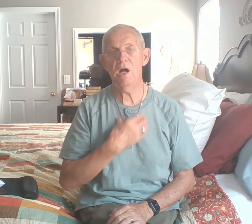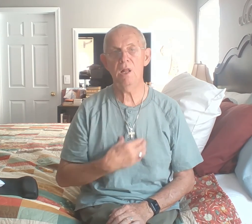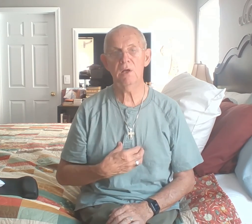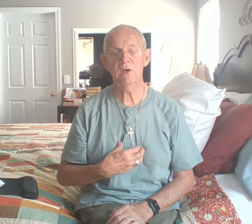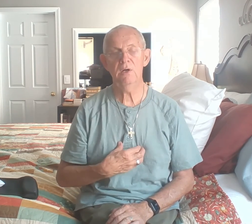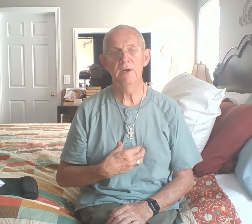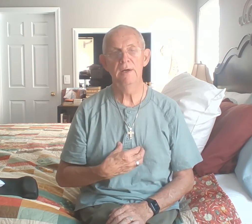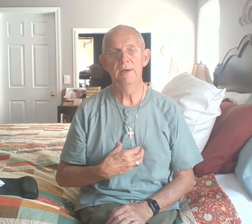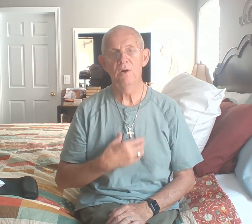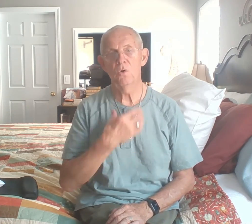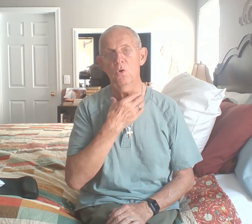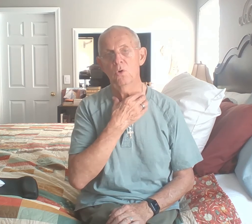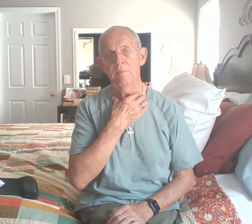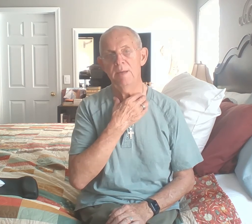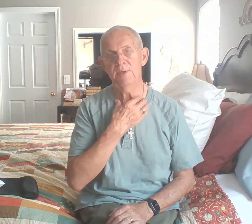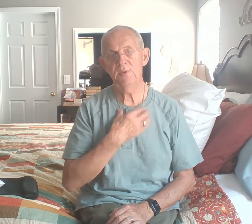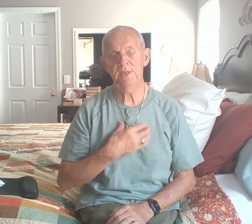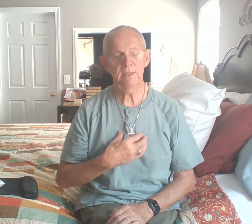collar, or maybe the